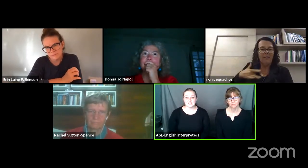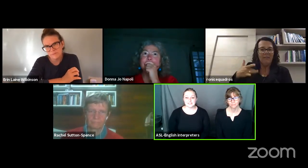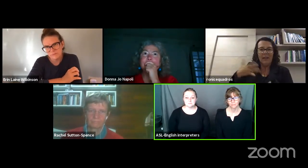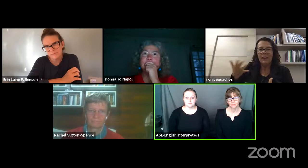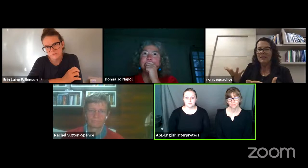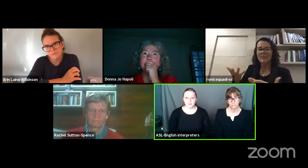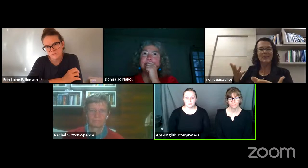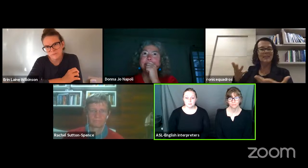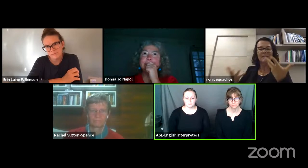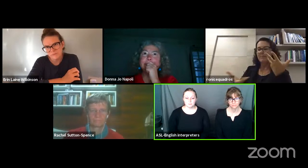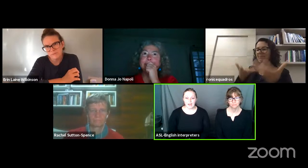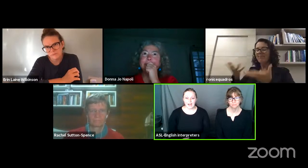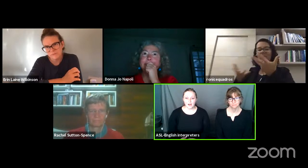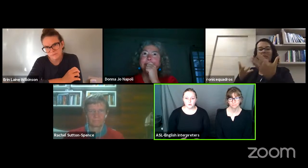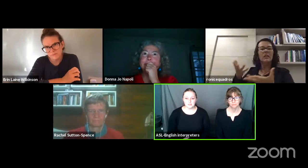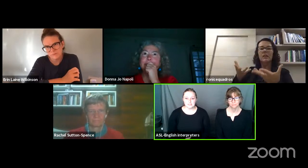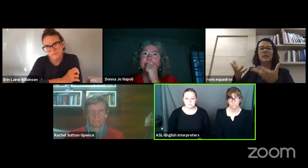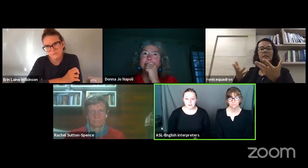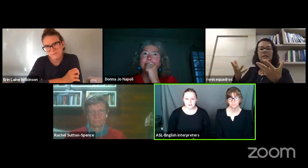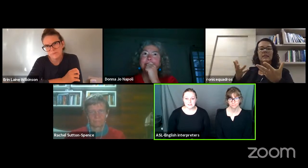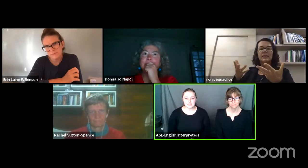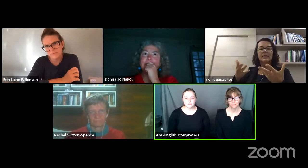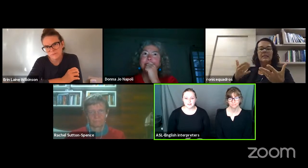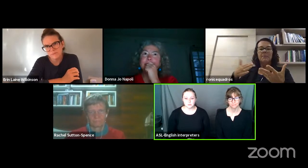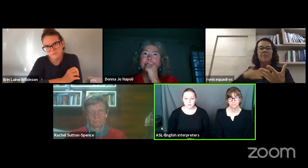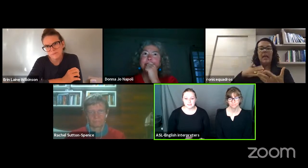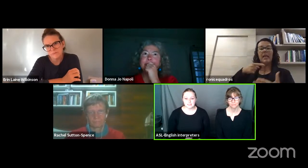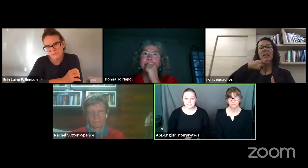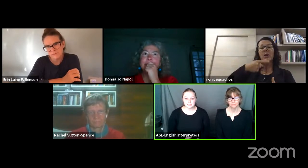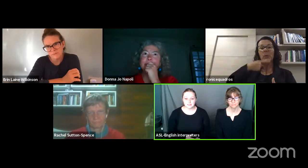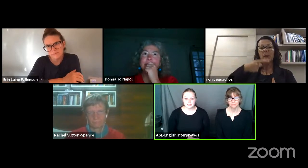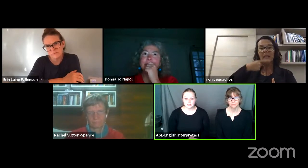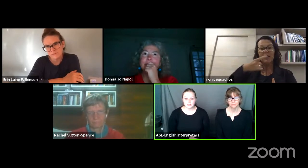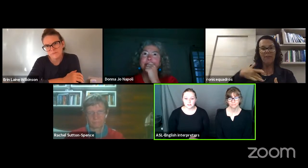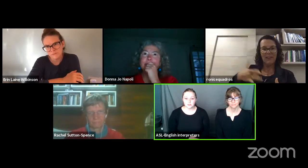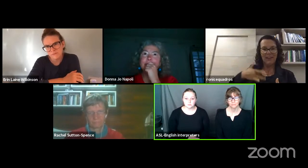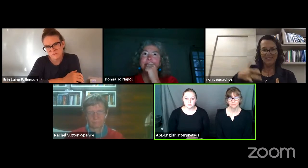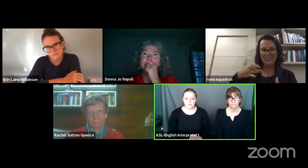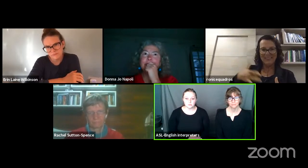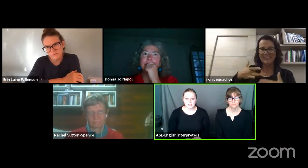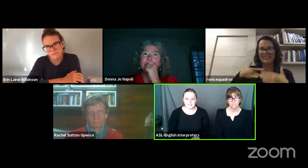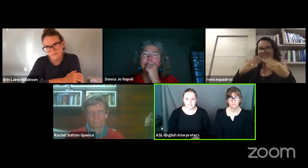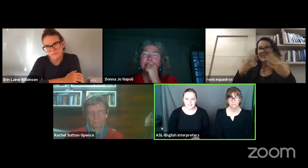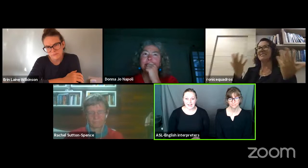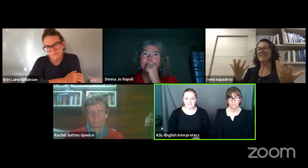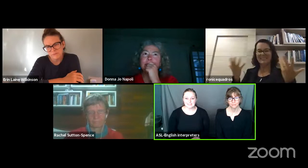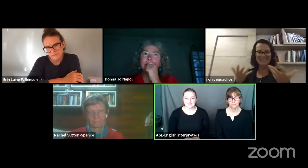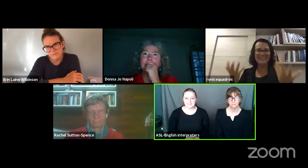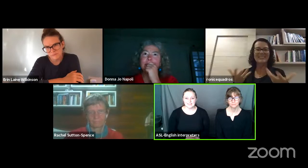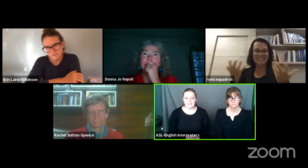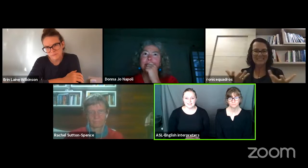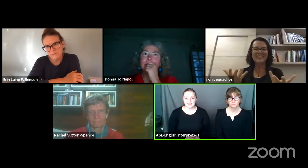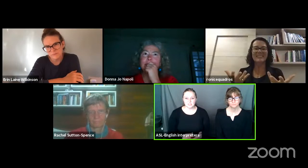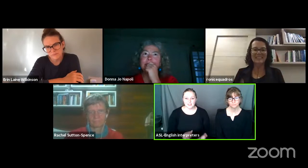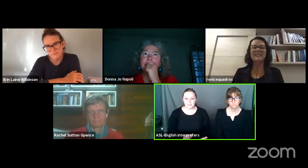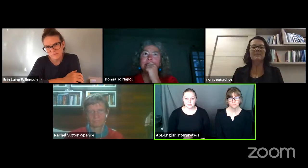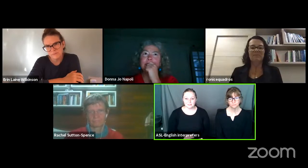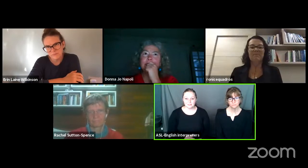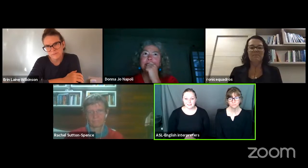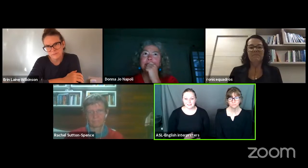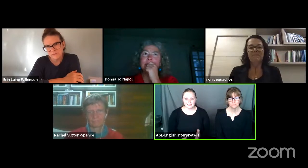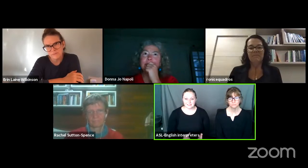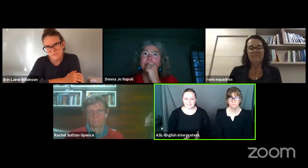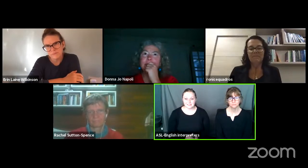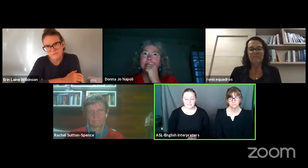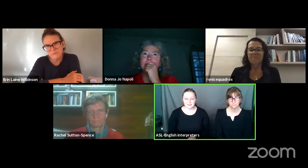and this power disparity, if I'm trying to erase that and change